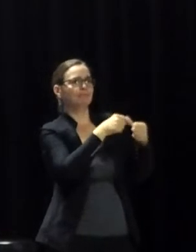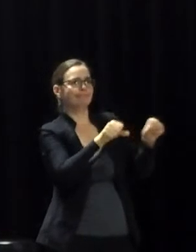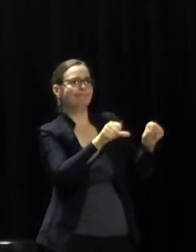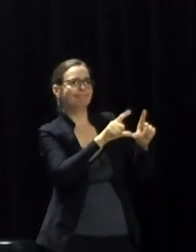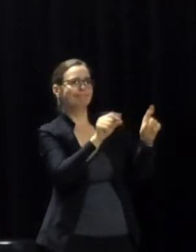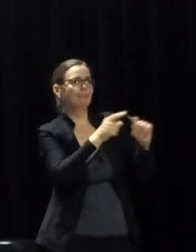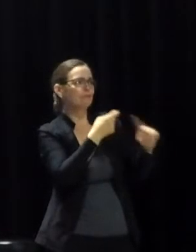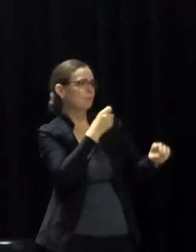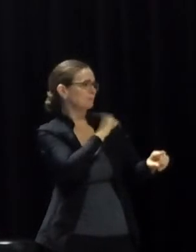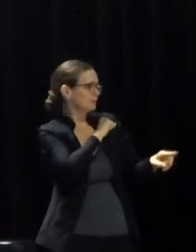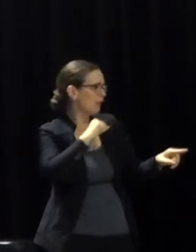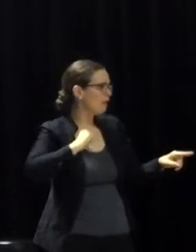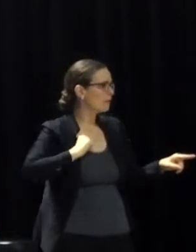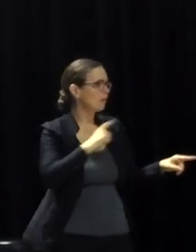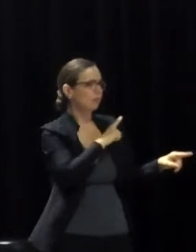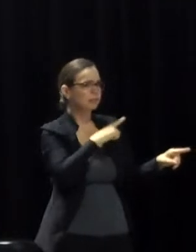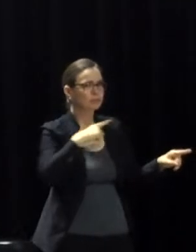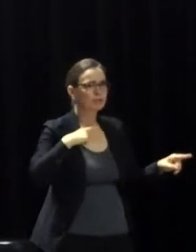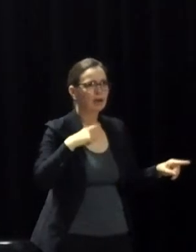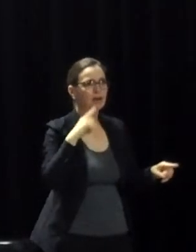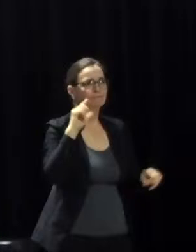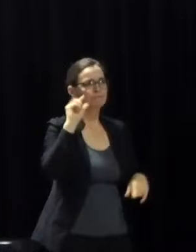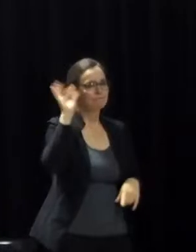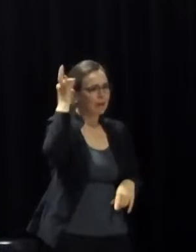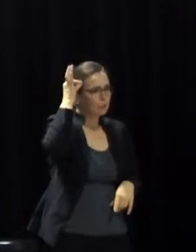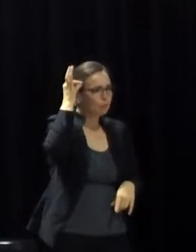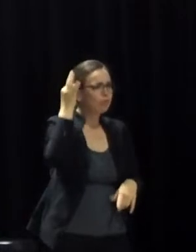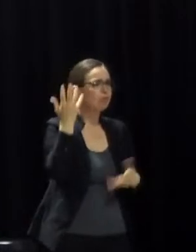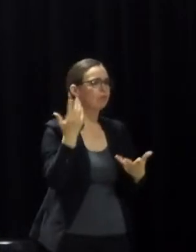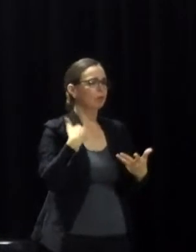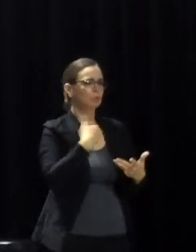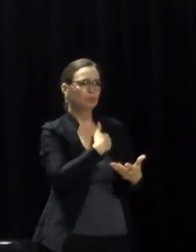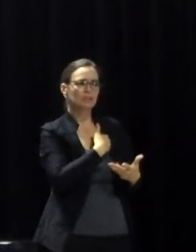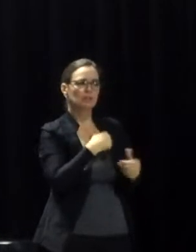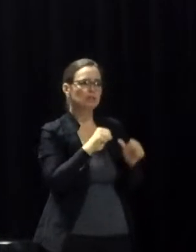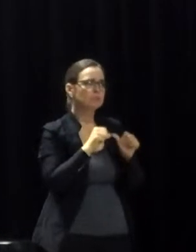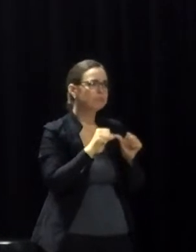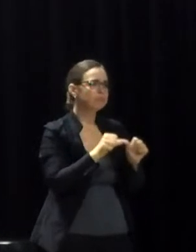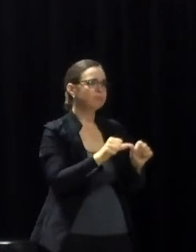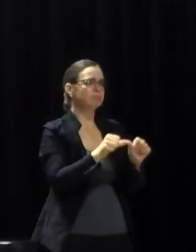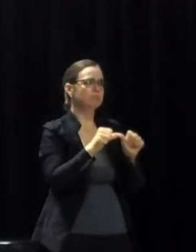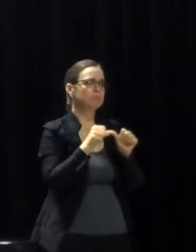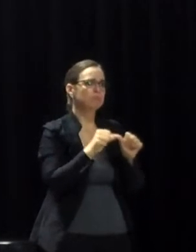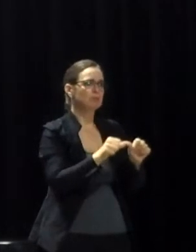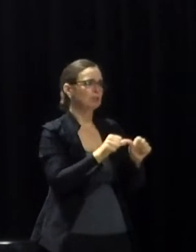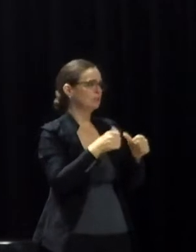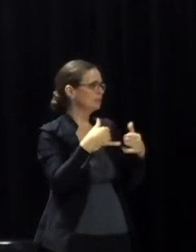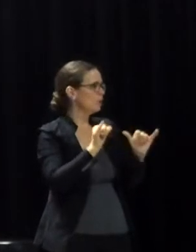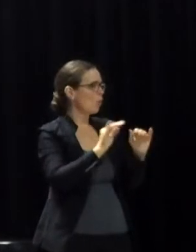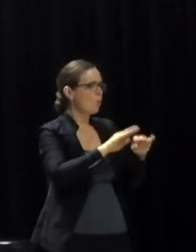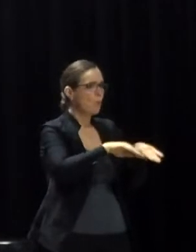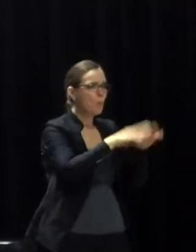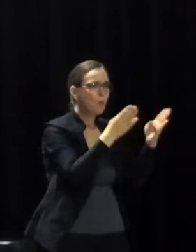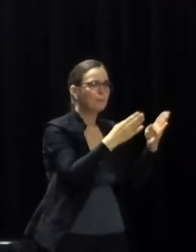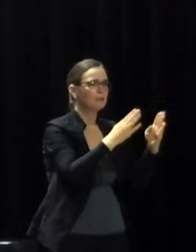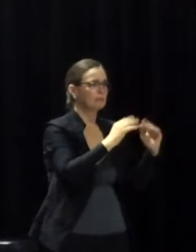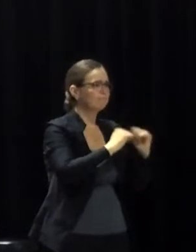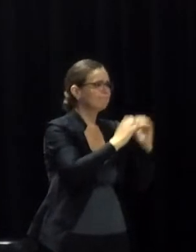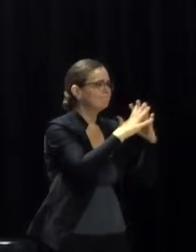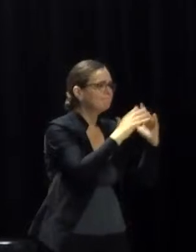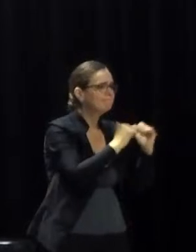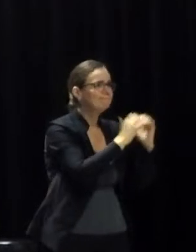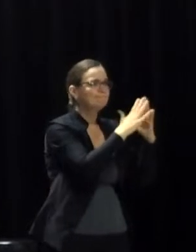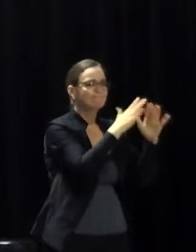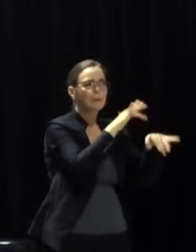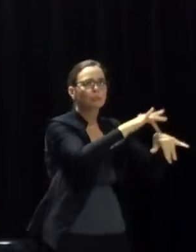us to fight this, to keep the economy open the way everybody wants us to, it takes resources. And certainly, we need the